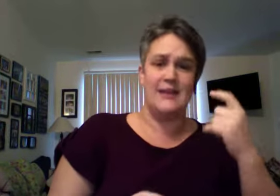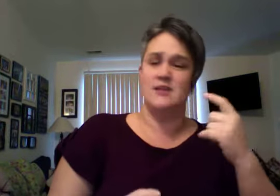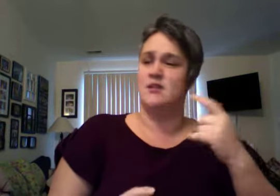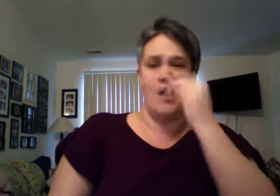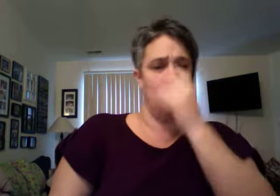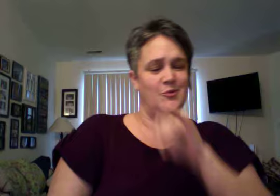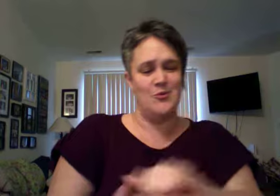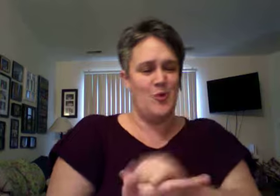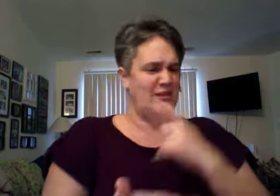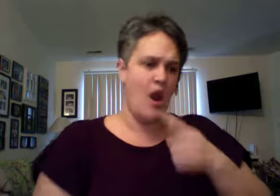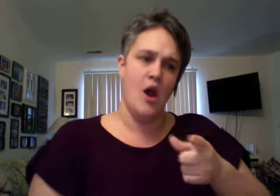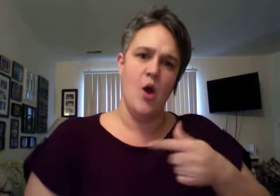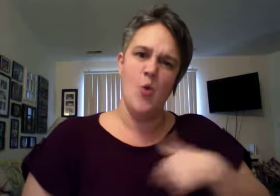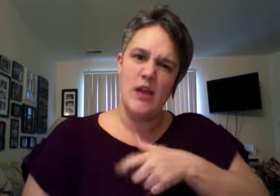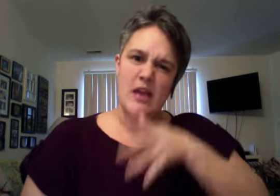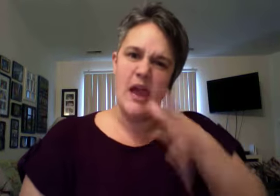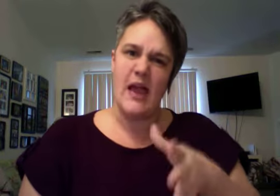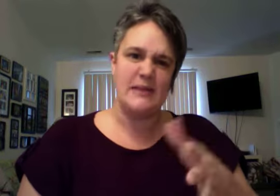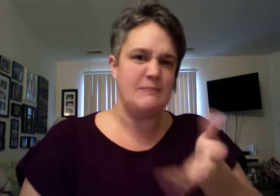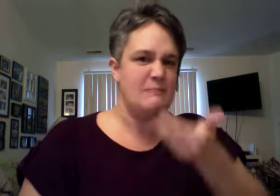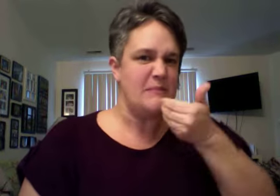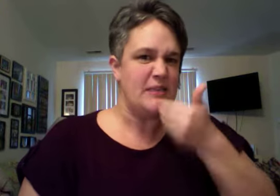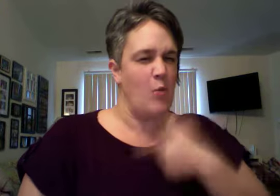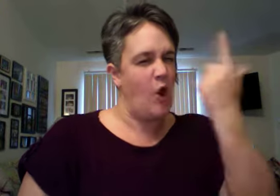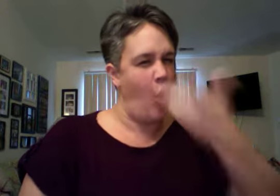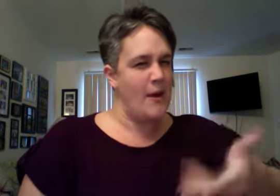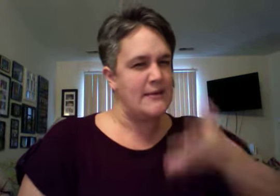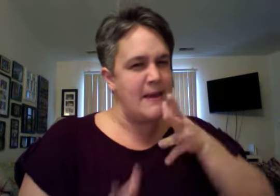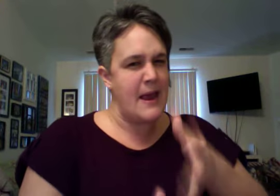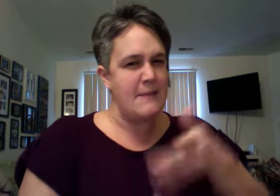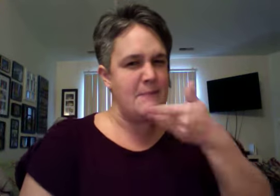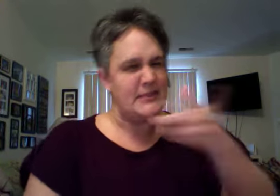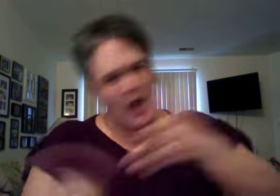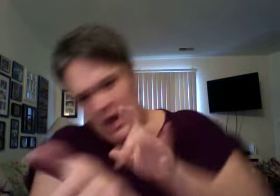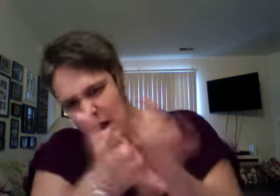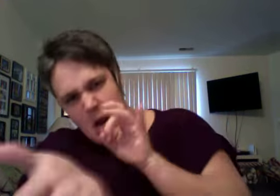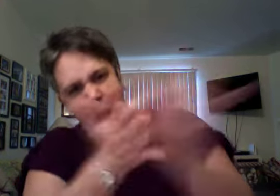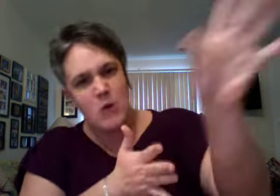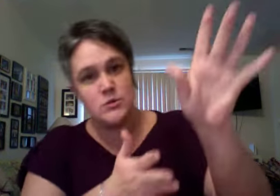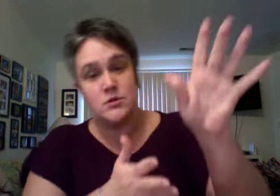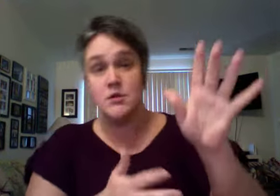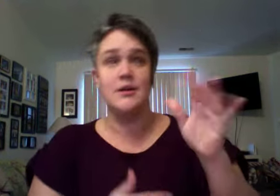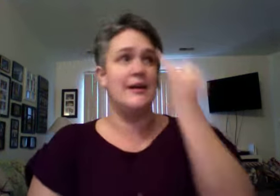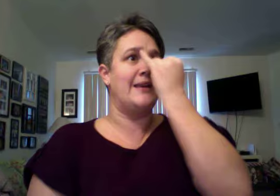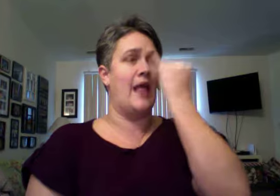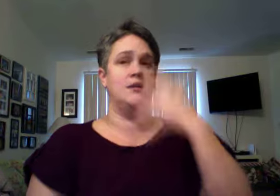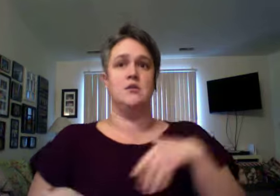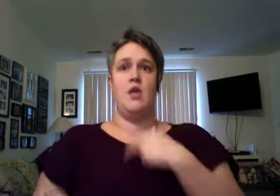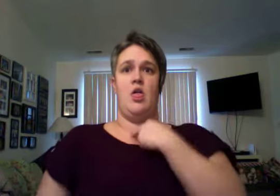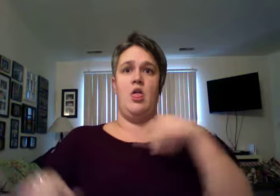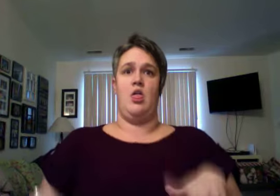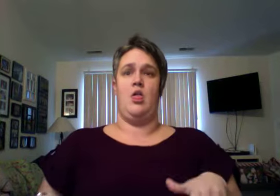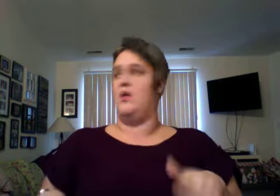pizza, and we'll always hate pizza. To help prove Italians were a part of the American story, Italian-Americans latched